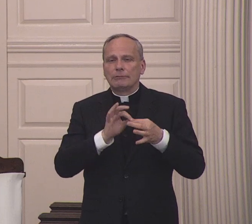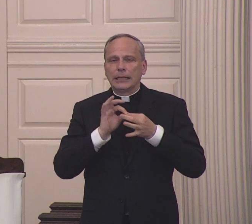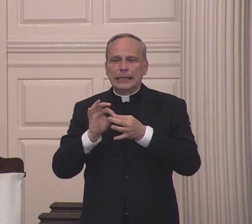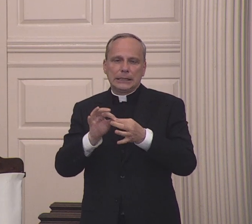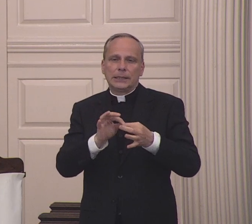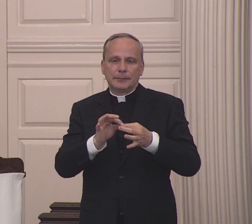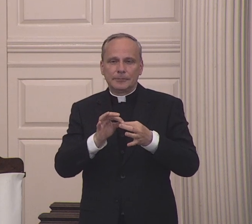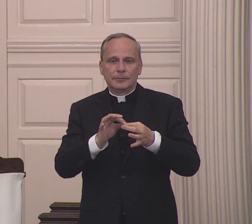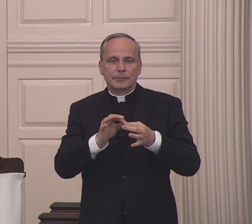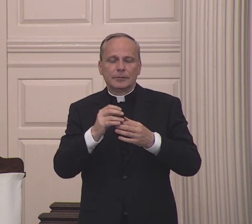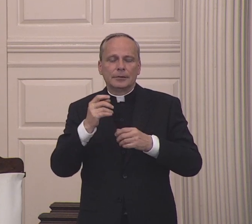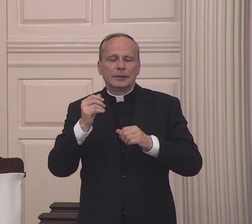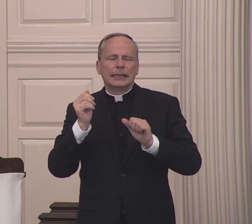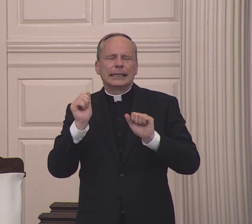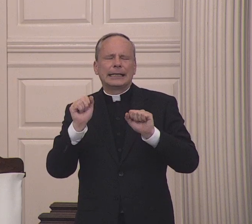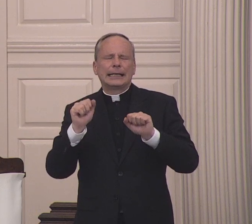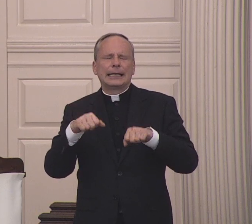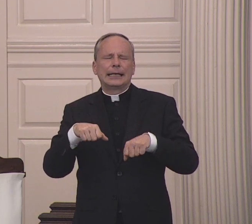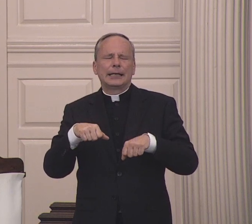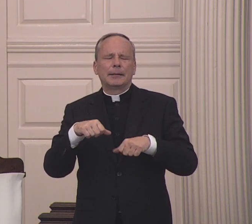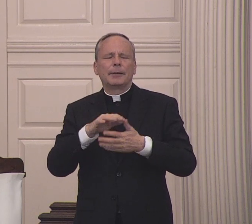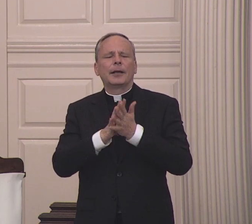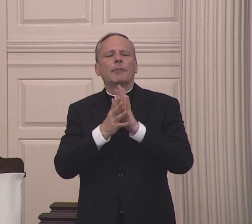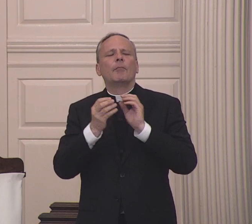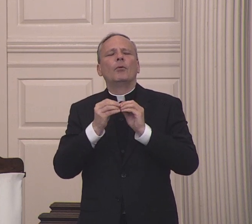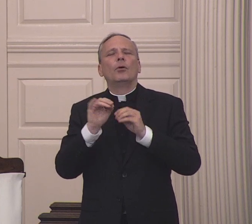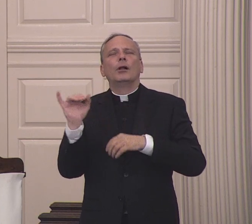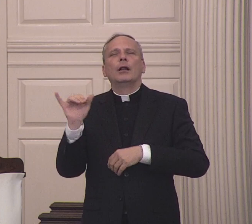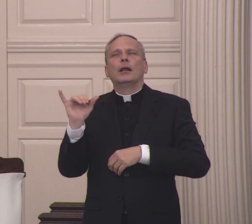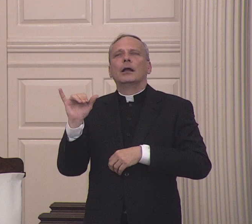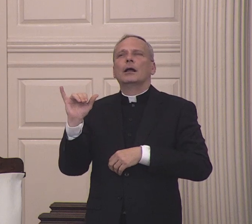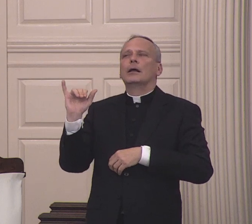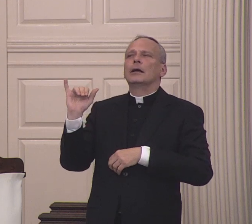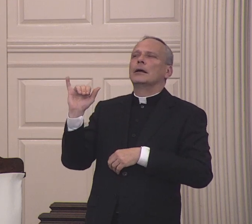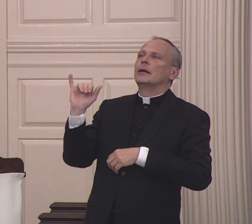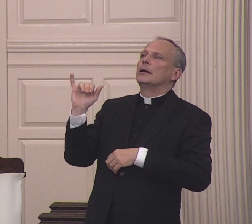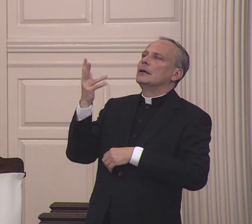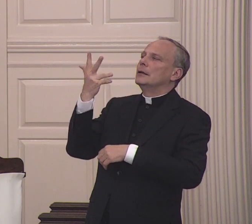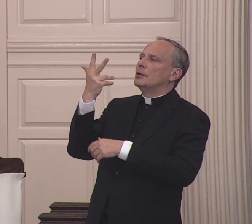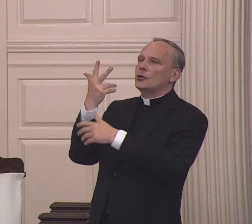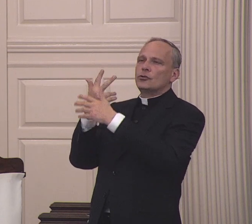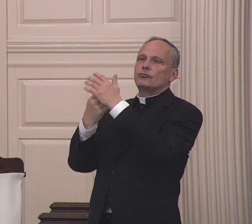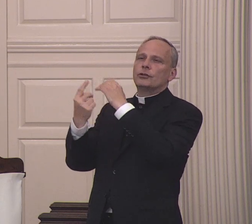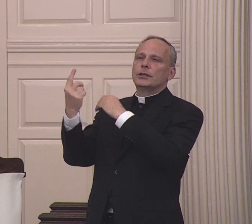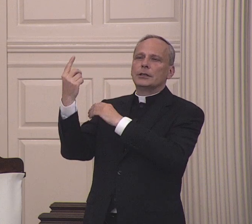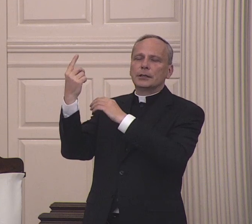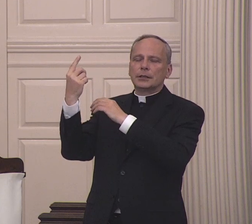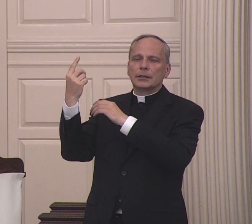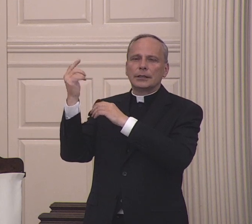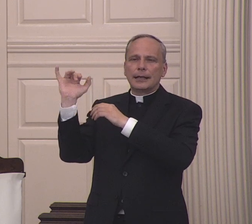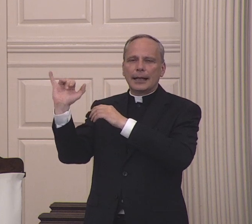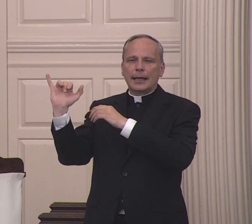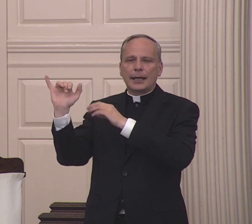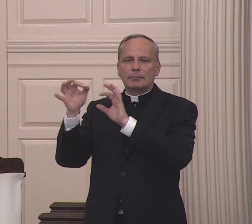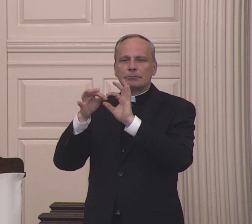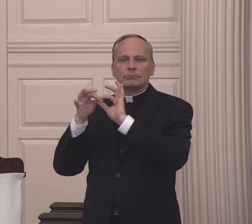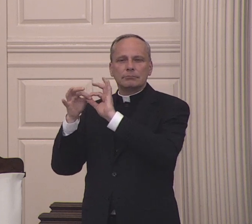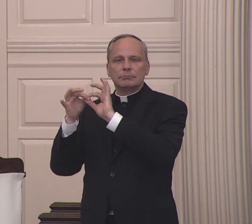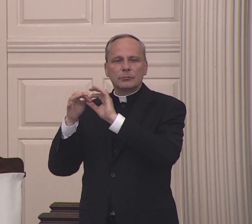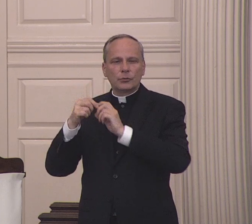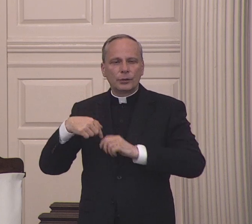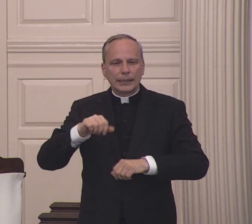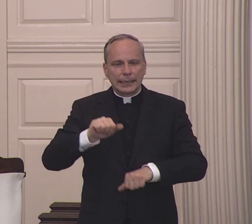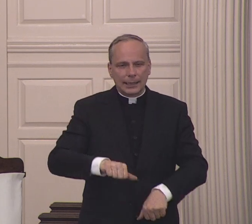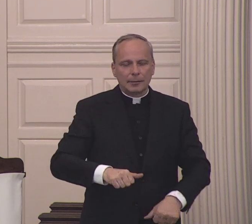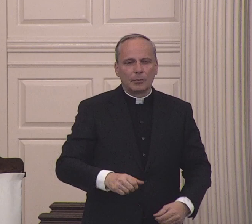are, that they can model, we can model them after the pattern of the Most Holy Trinity. This is our